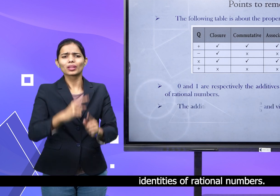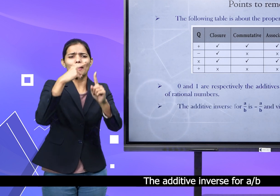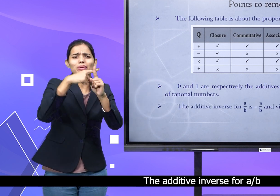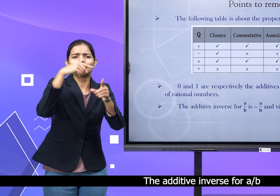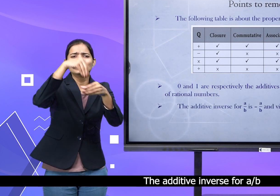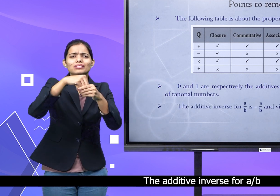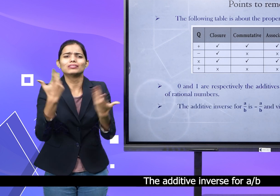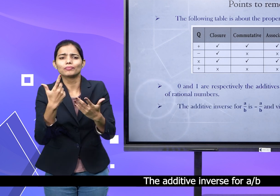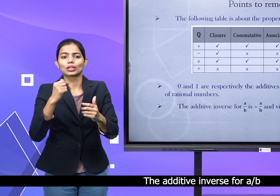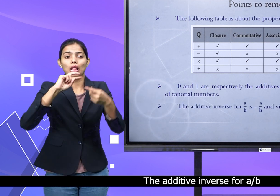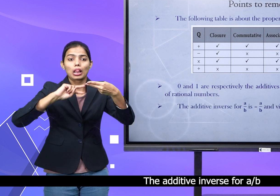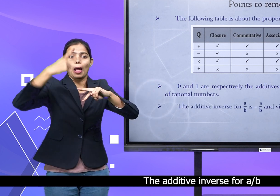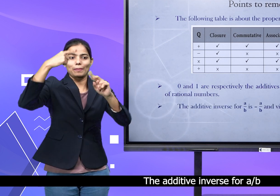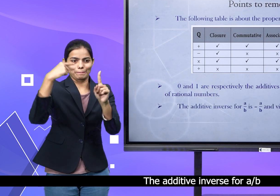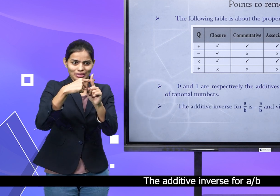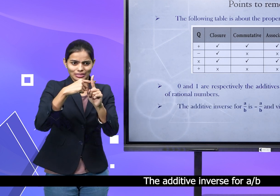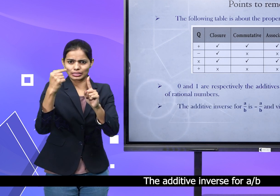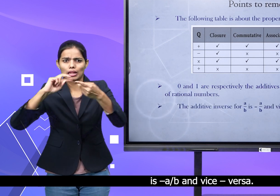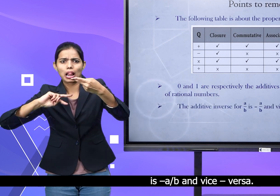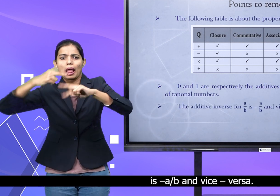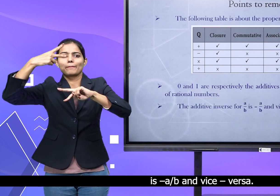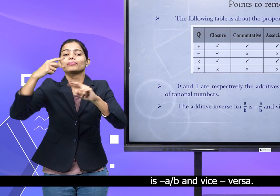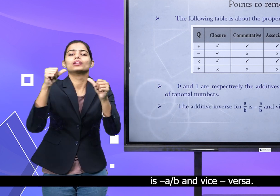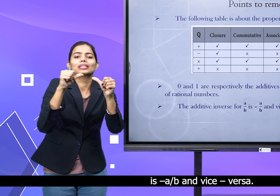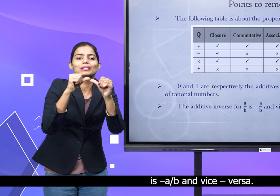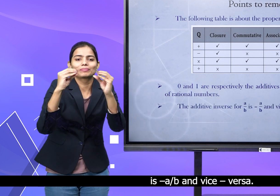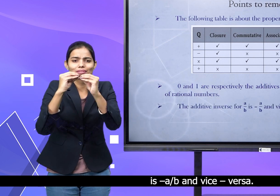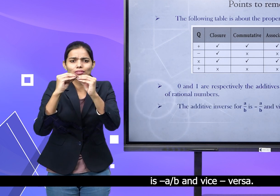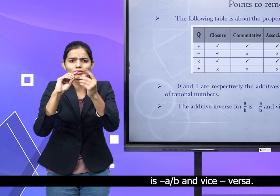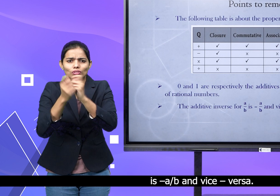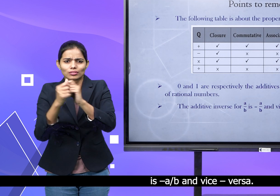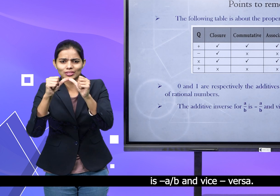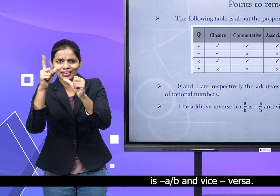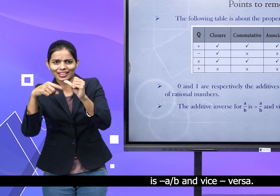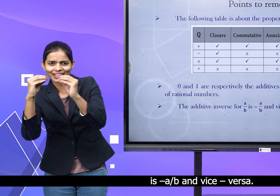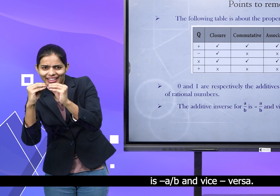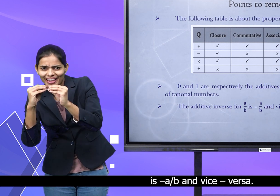The additive inverse for A by B is minus A by B and vice versa.